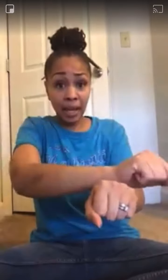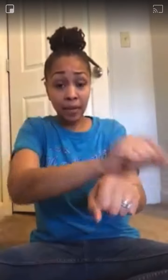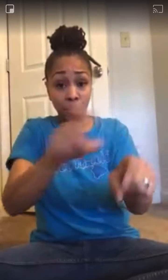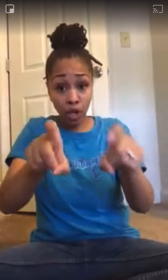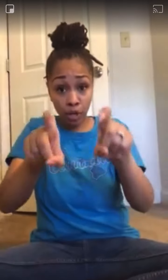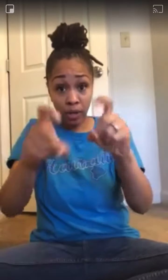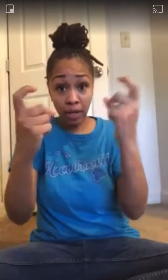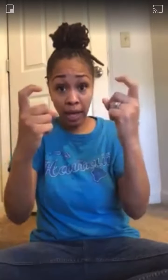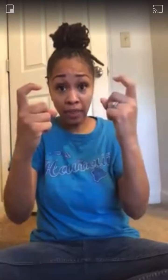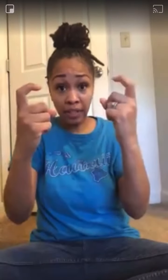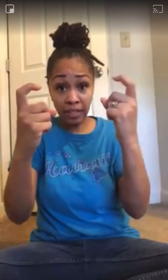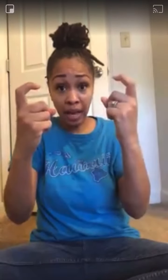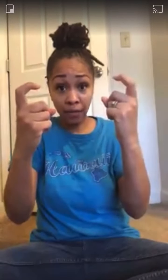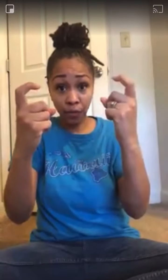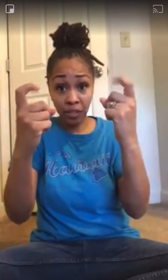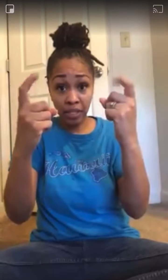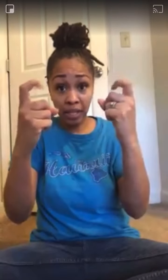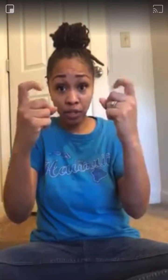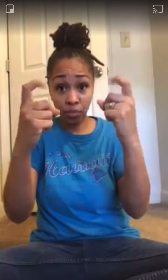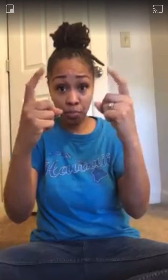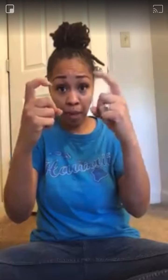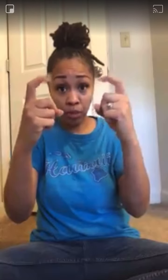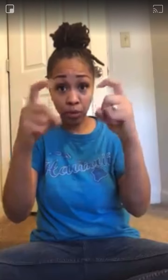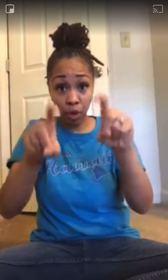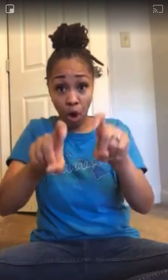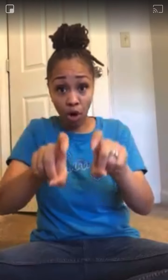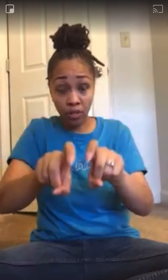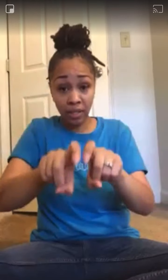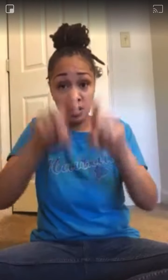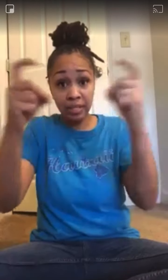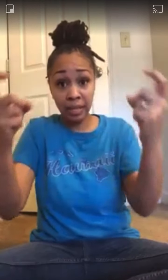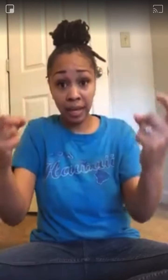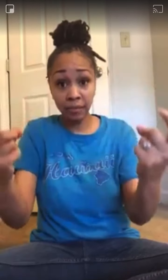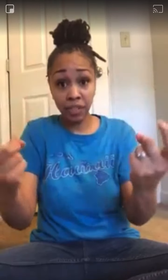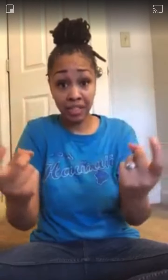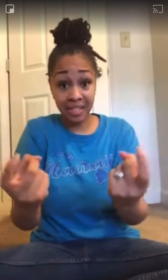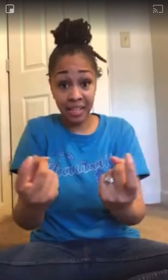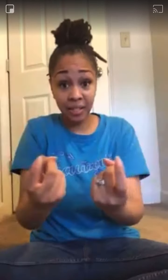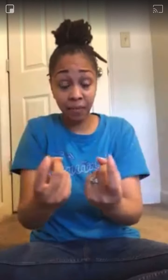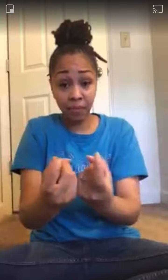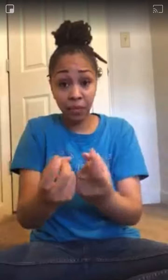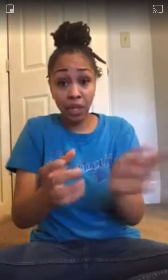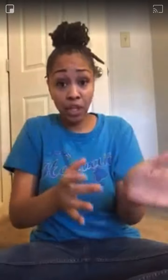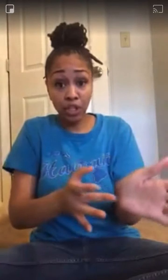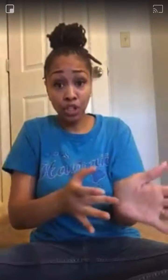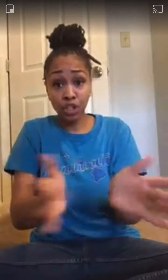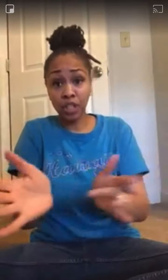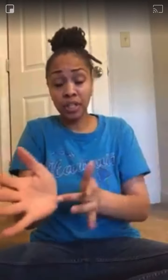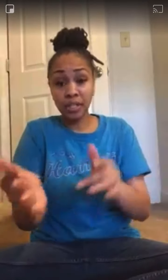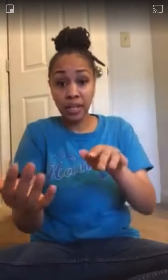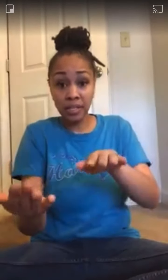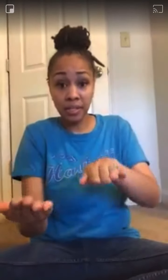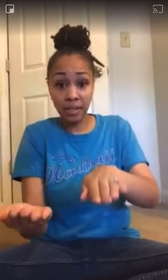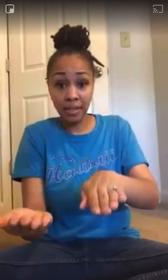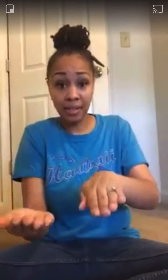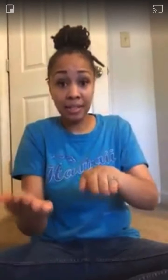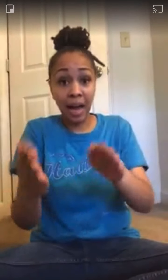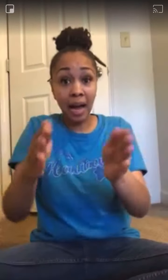slave, and then the sign for sin, make two little R's, slave to sin. Jesus